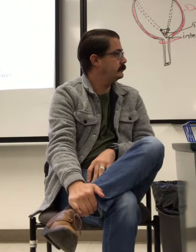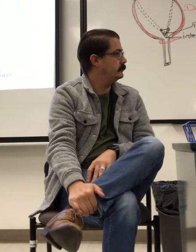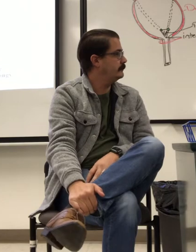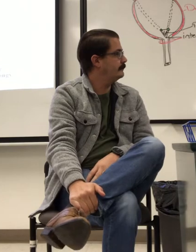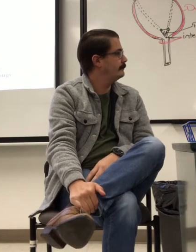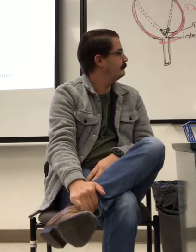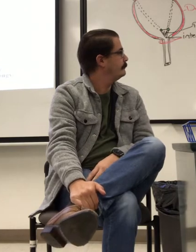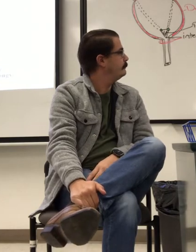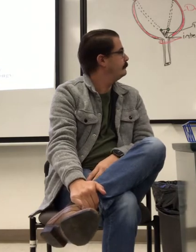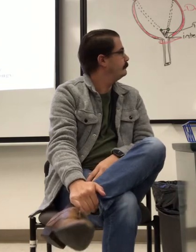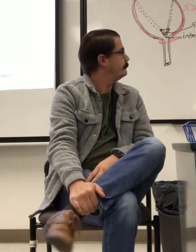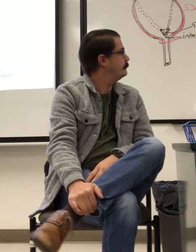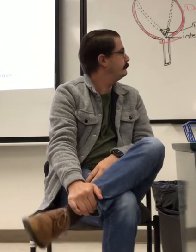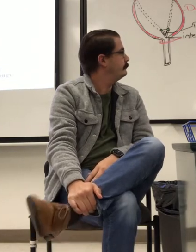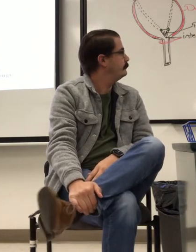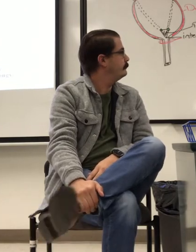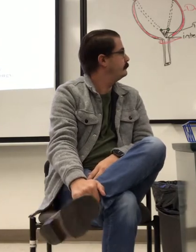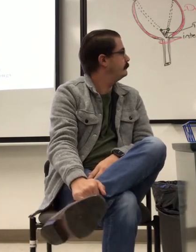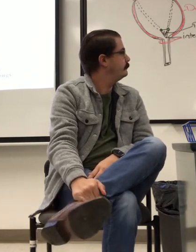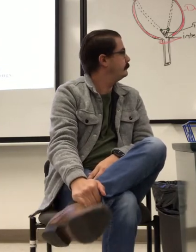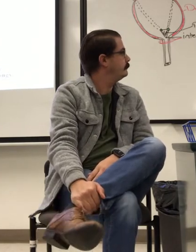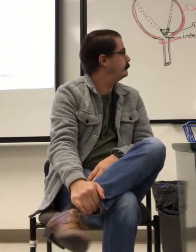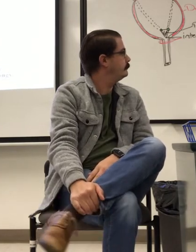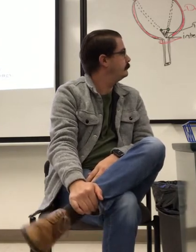at an oblique angle.